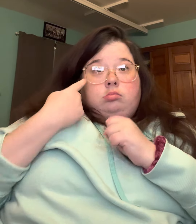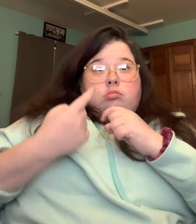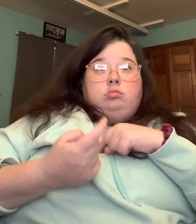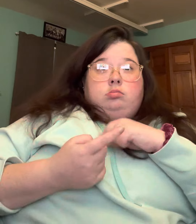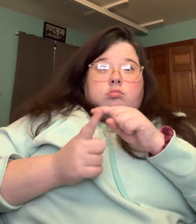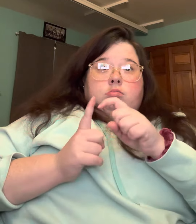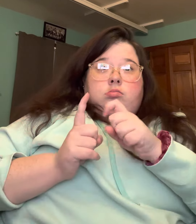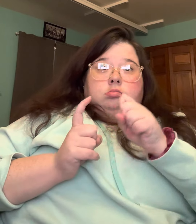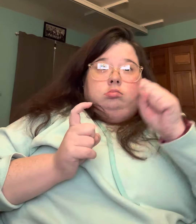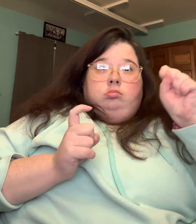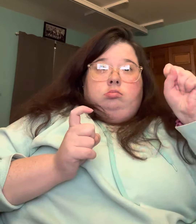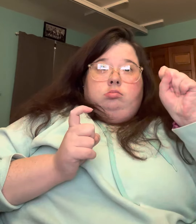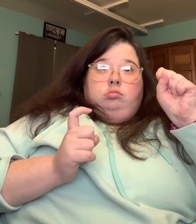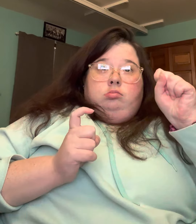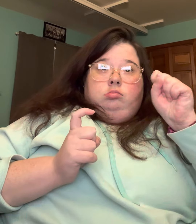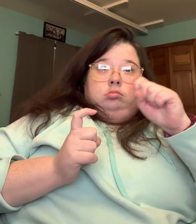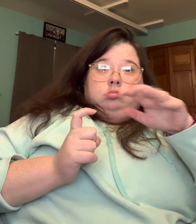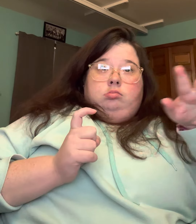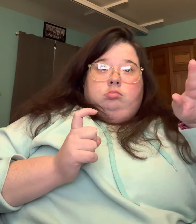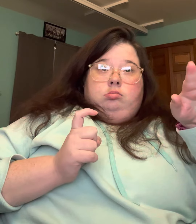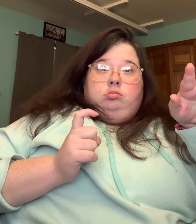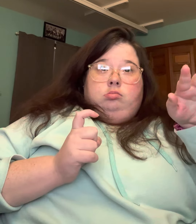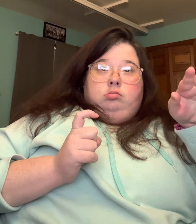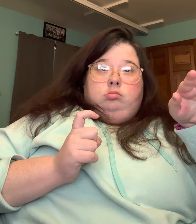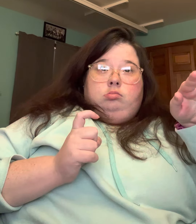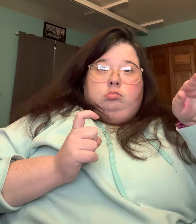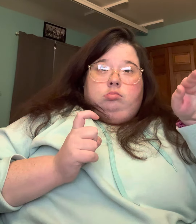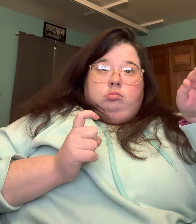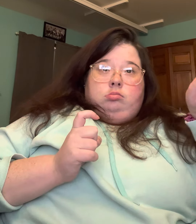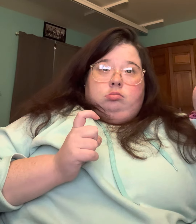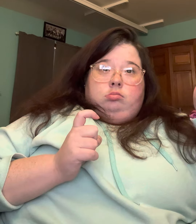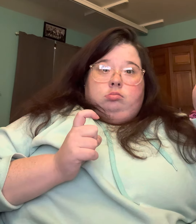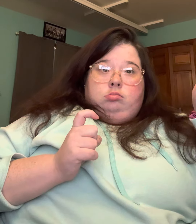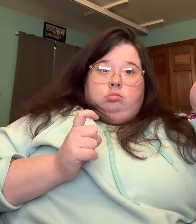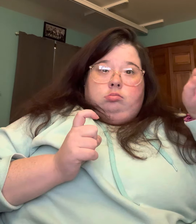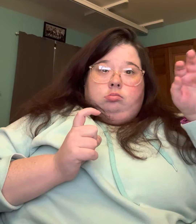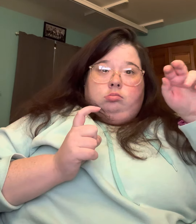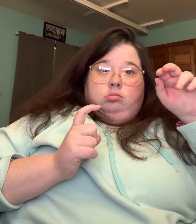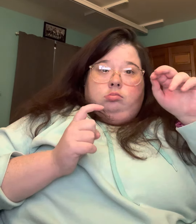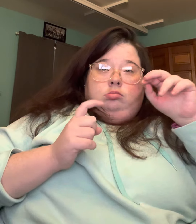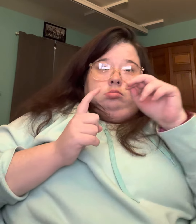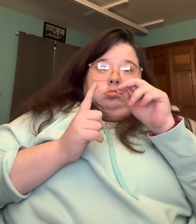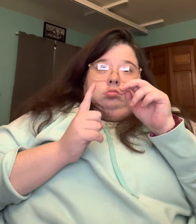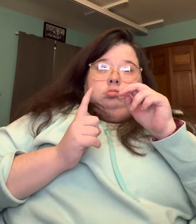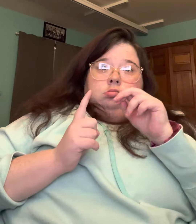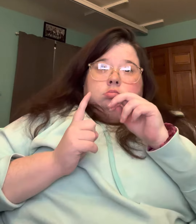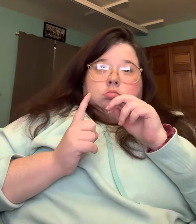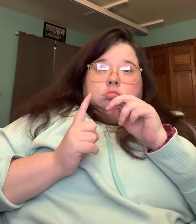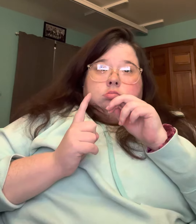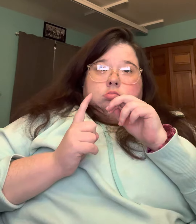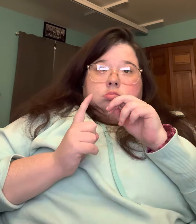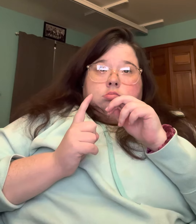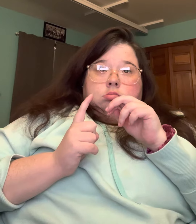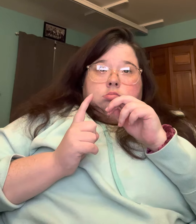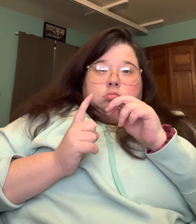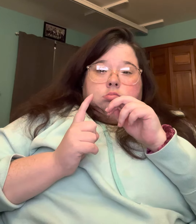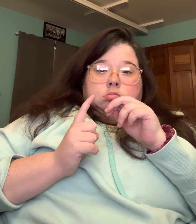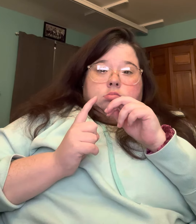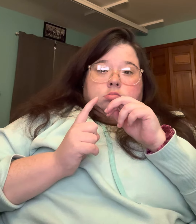I'm from, plus the finger spelling. If you are asked, how are you? A very common and